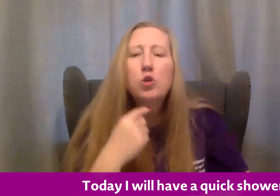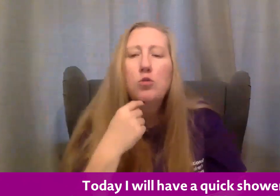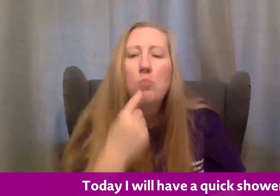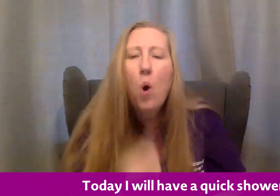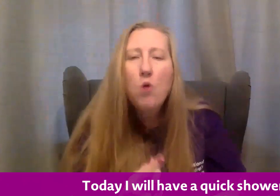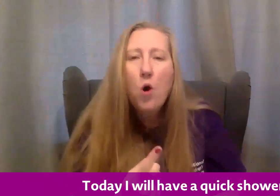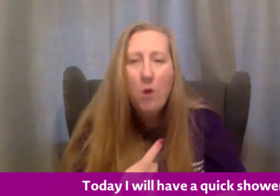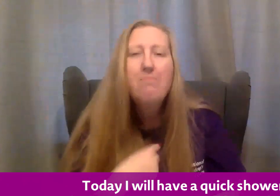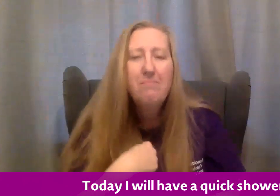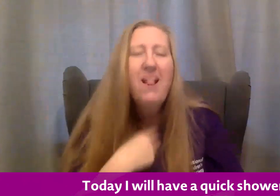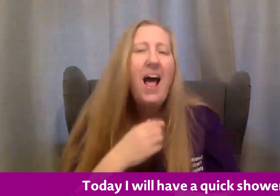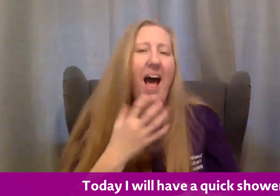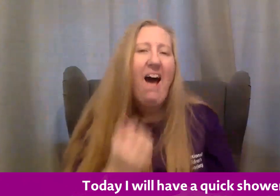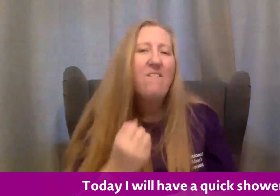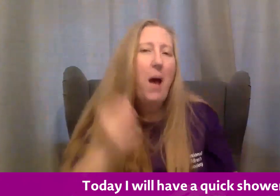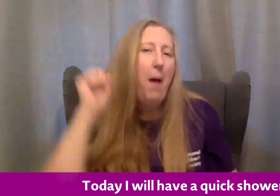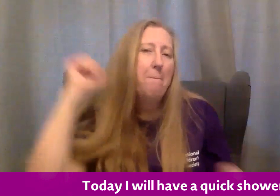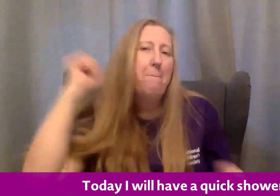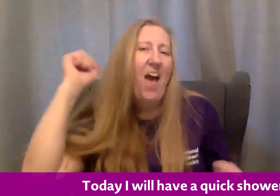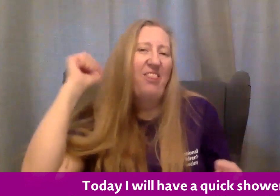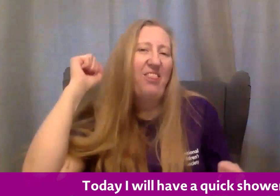Because tomorrow. I will have a bath.